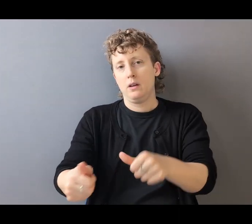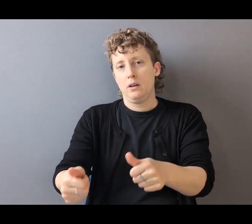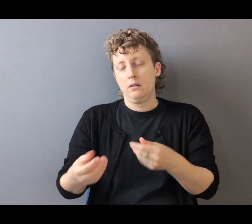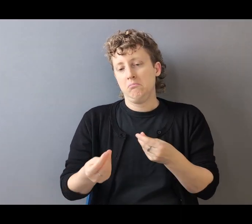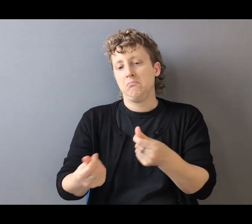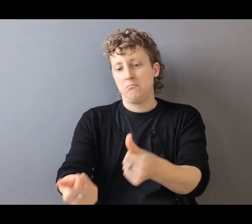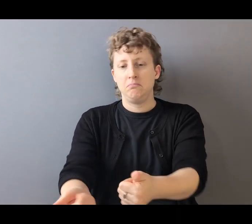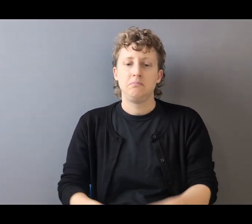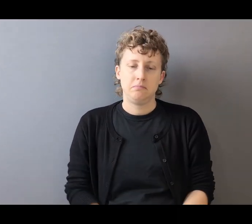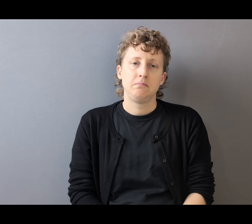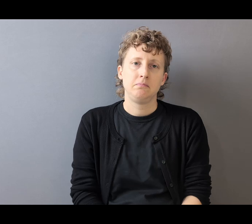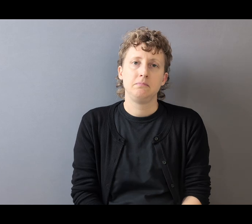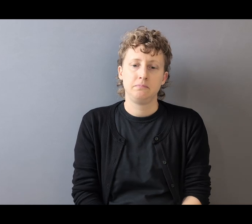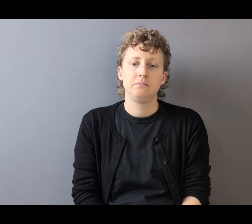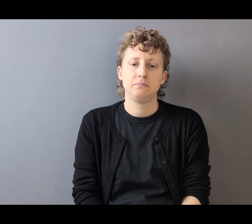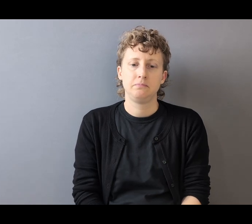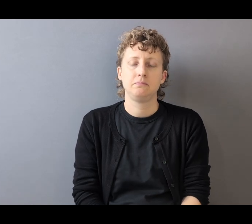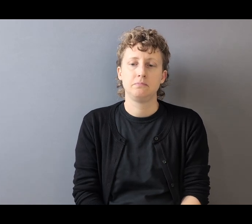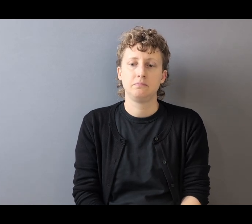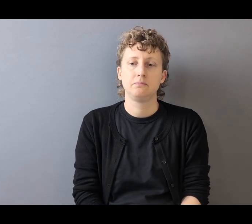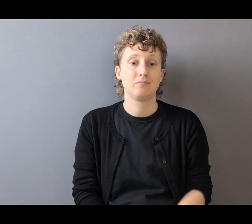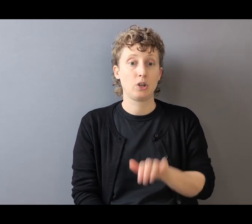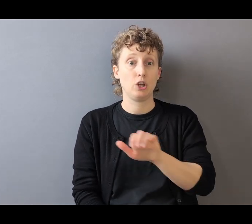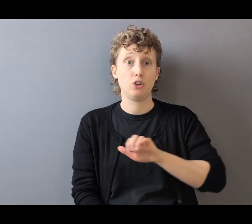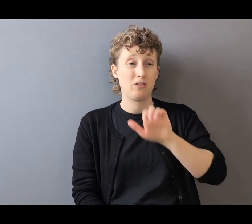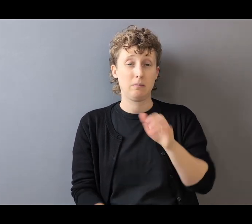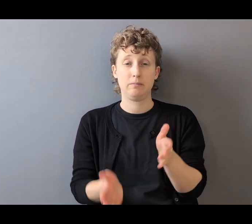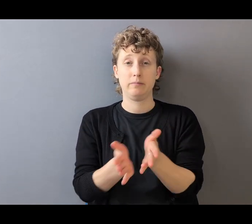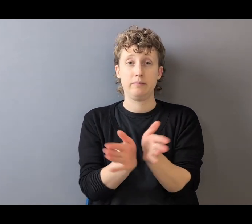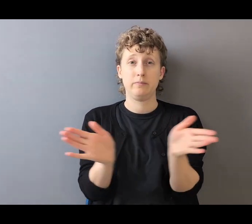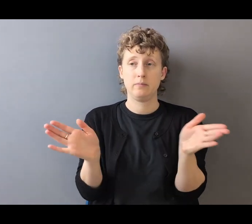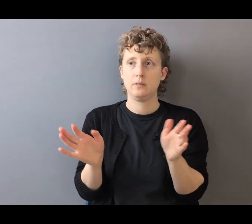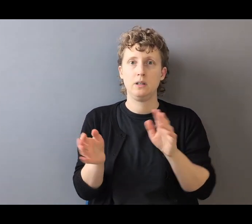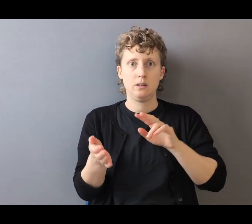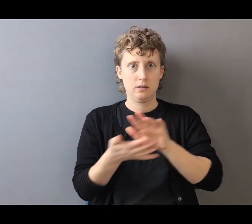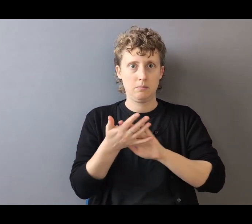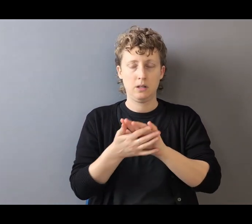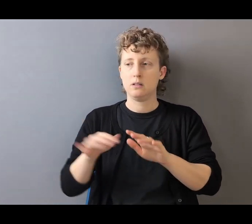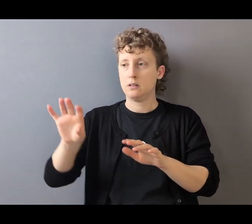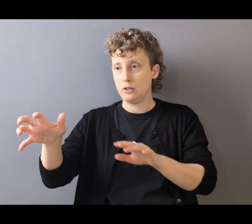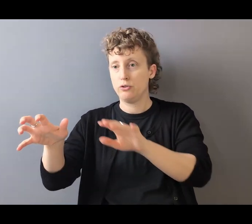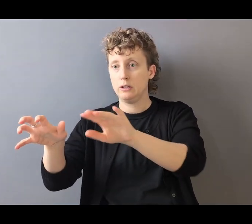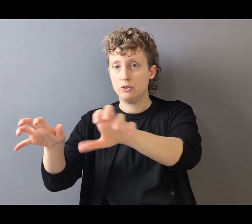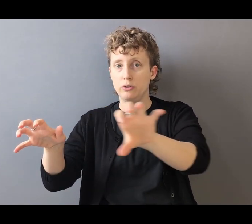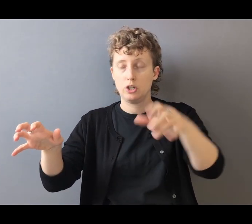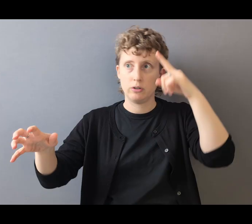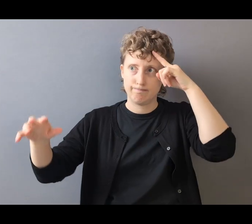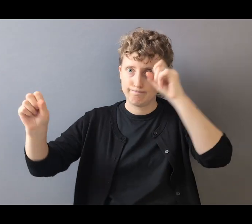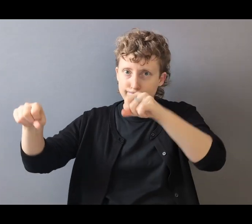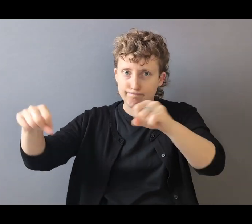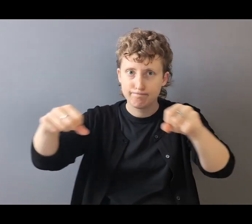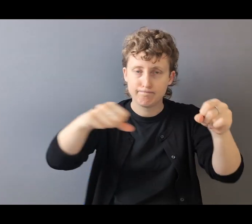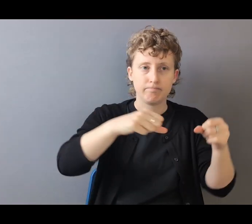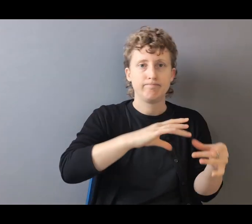is needed, and that's something where both type of communities can really find a way together. I don't know if it was useful